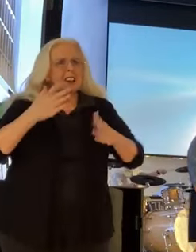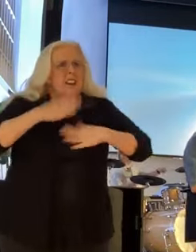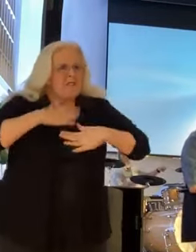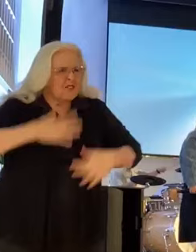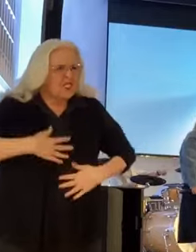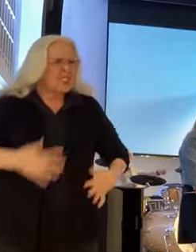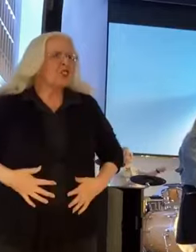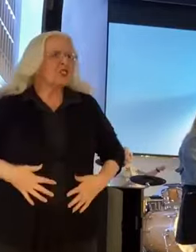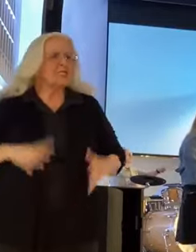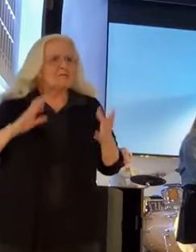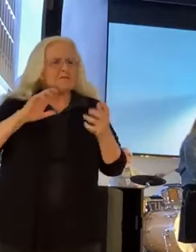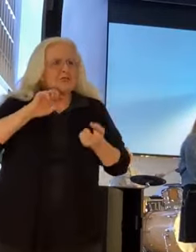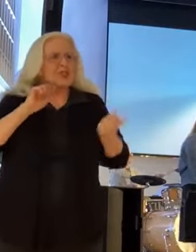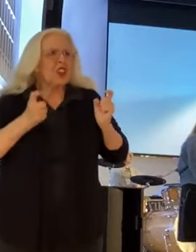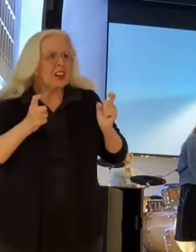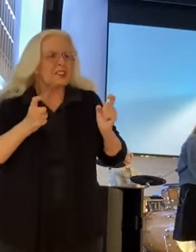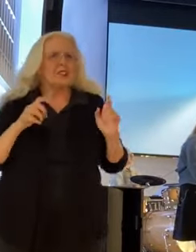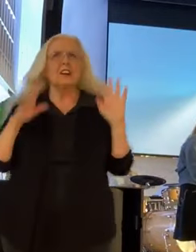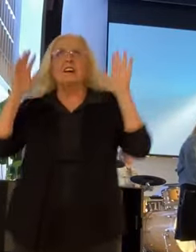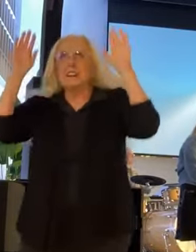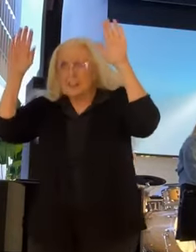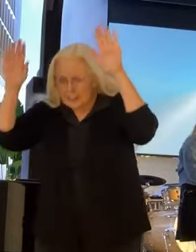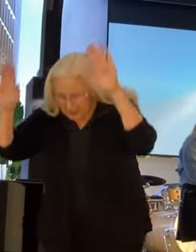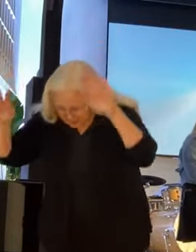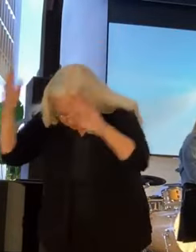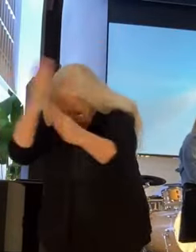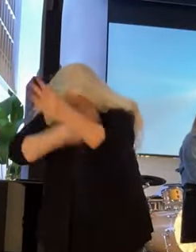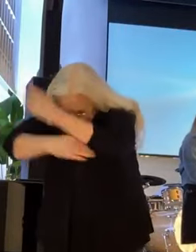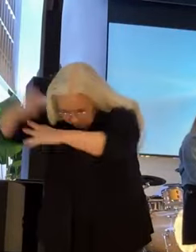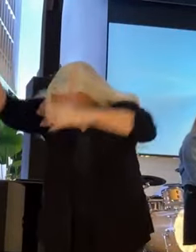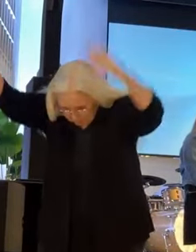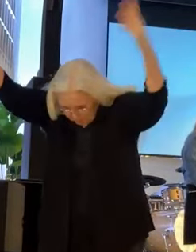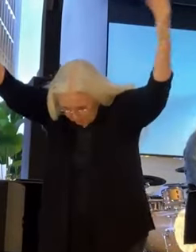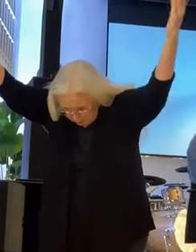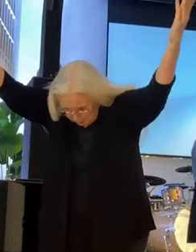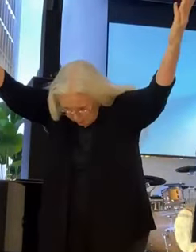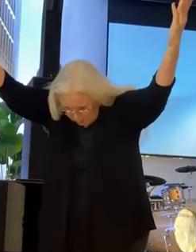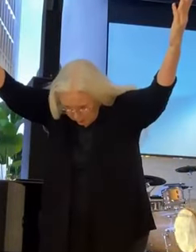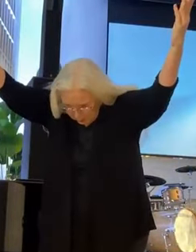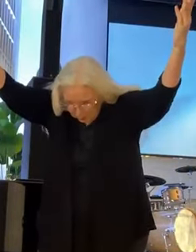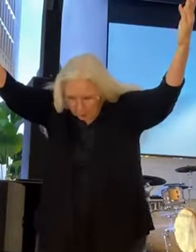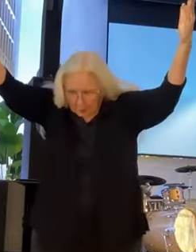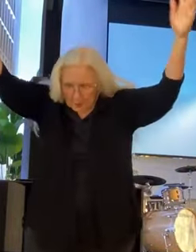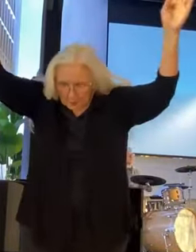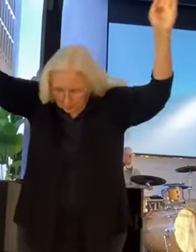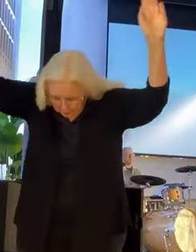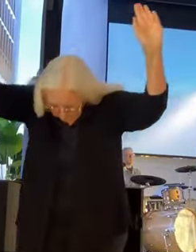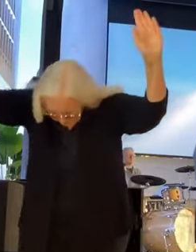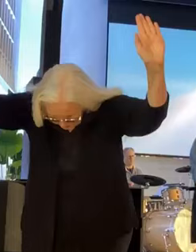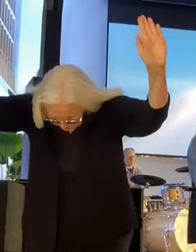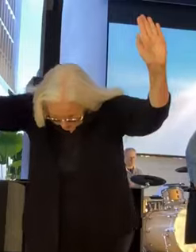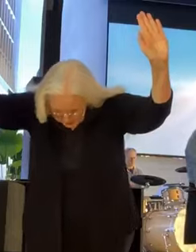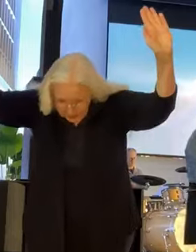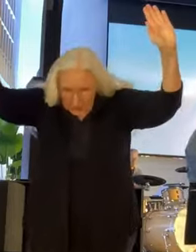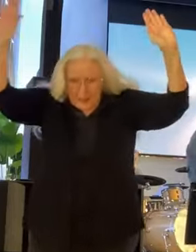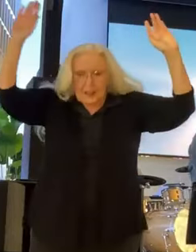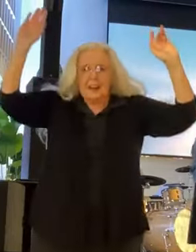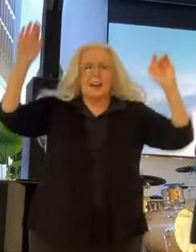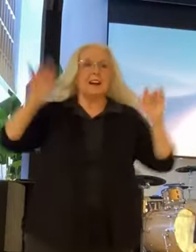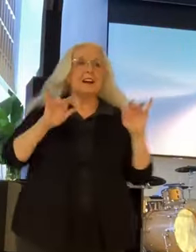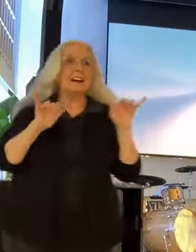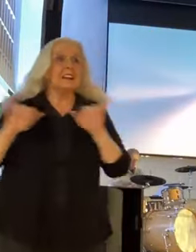Just a spiritual response, but a physical response of us lifting our hands towards heaven, of us bowing down before the Lord,